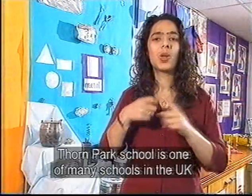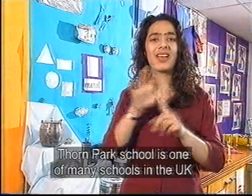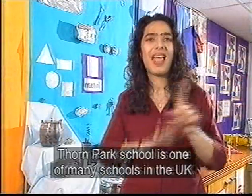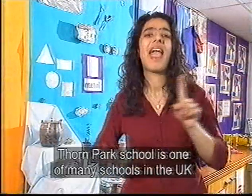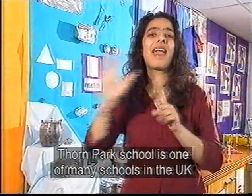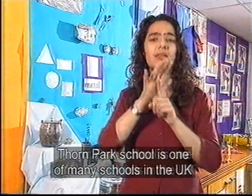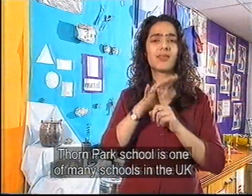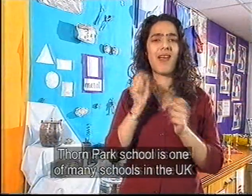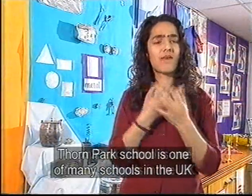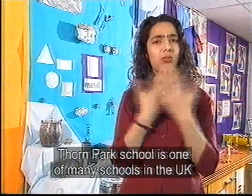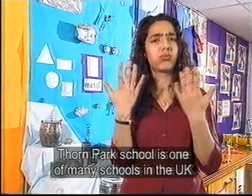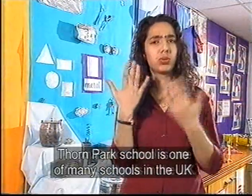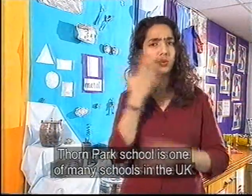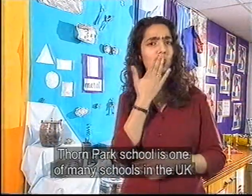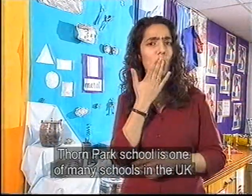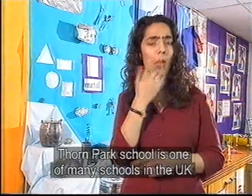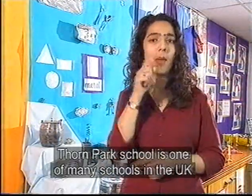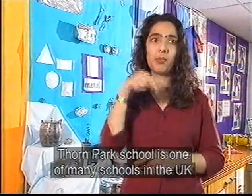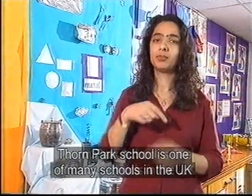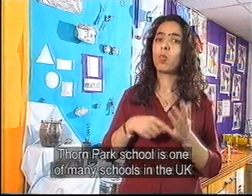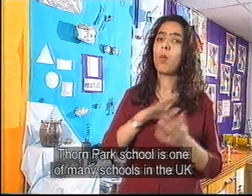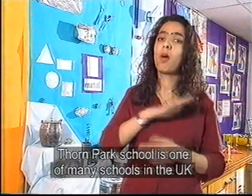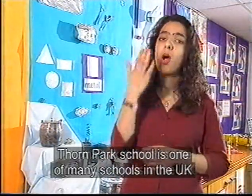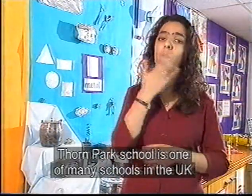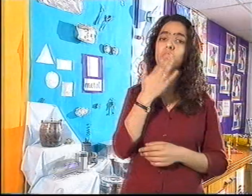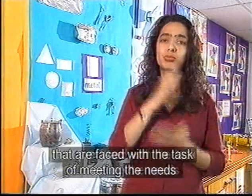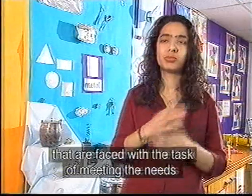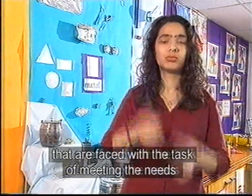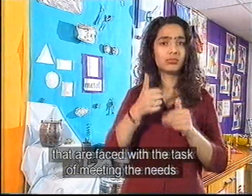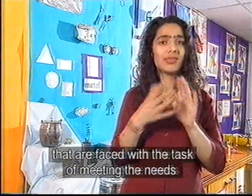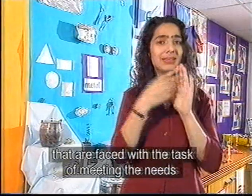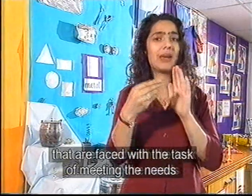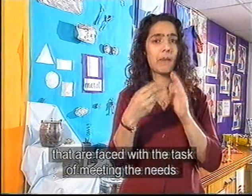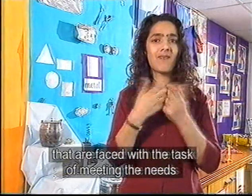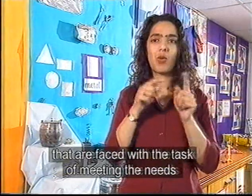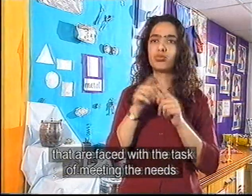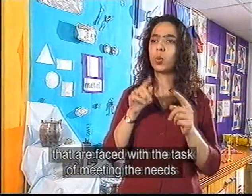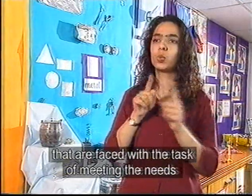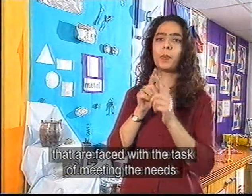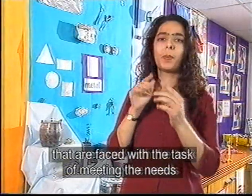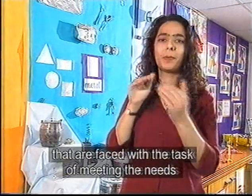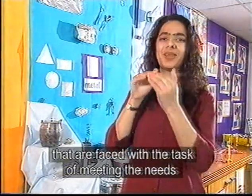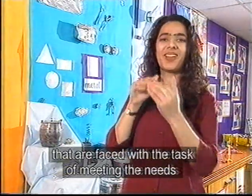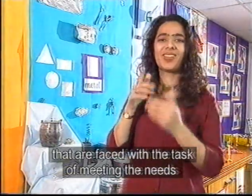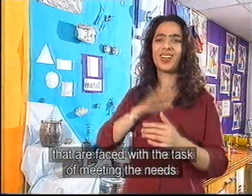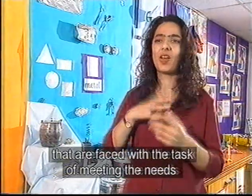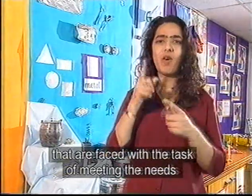Thorn Park School is one example of many schools in the UK that are faced with the task of meeting the needs of a diverse range of ethnic